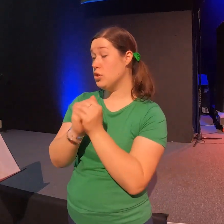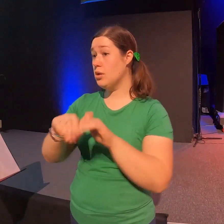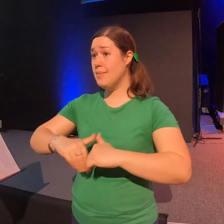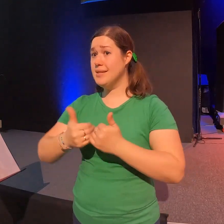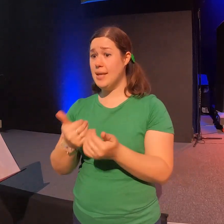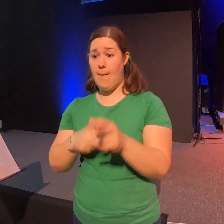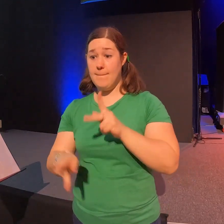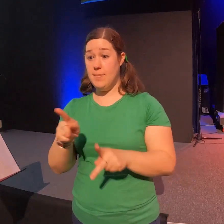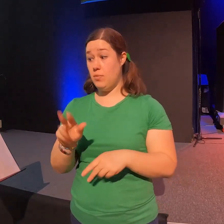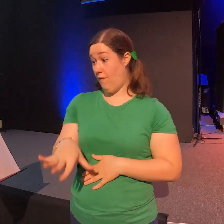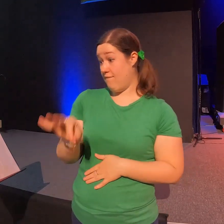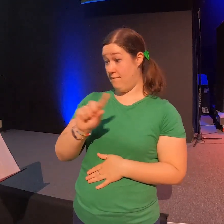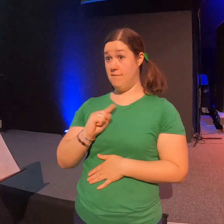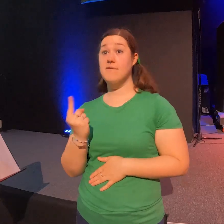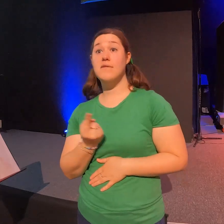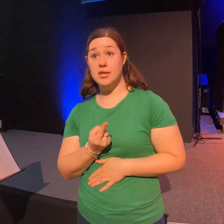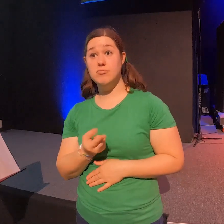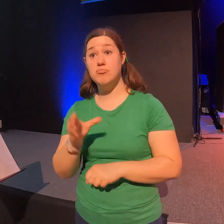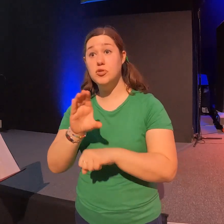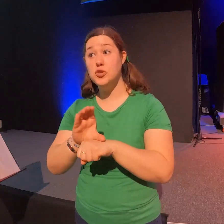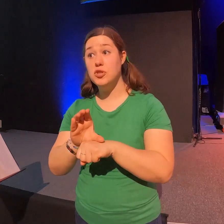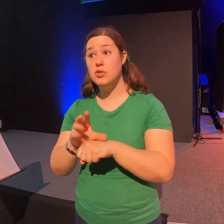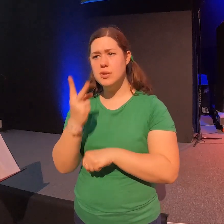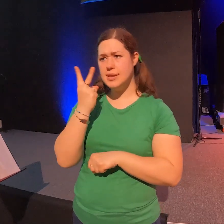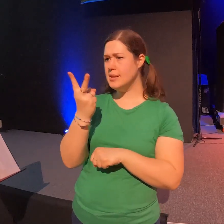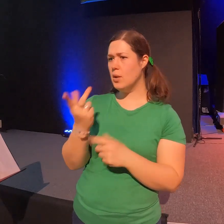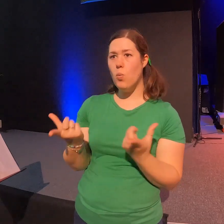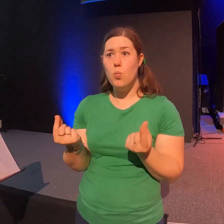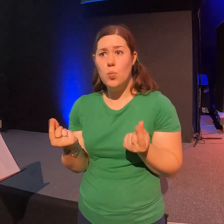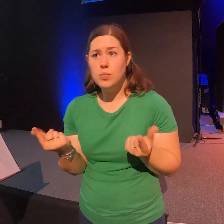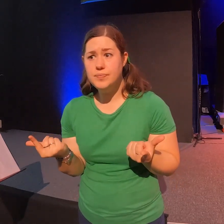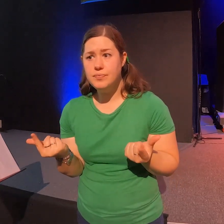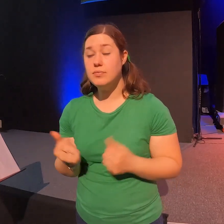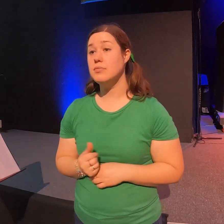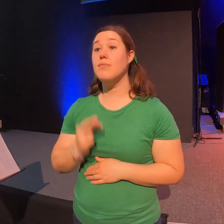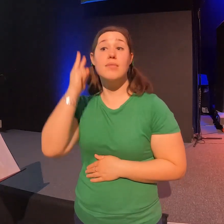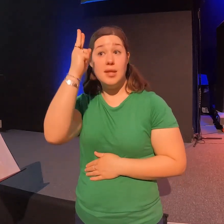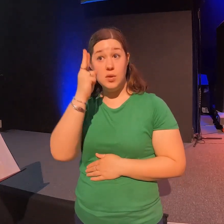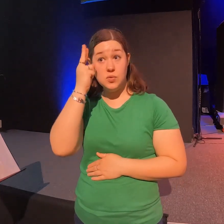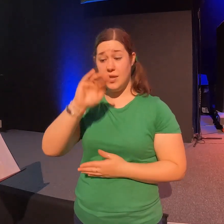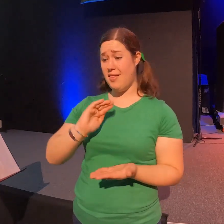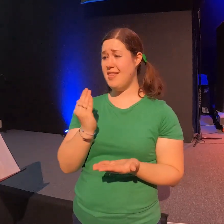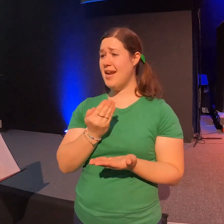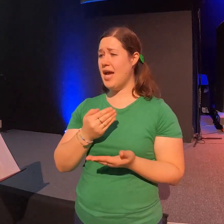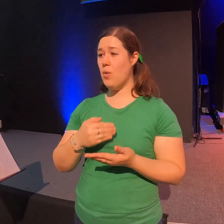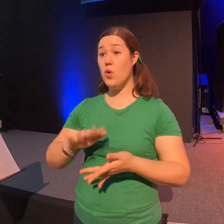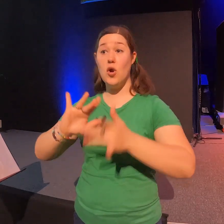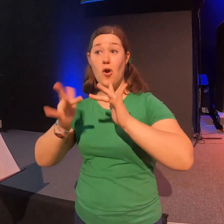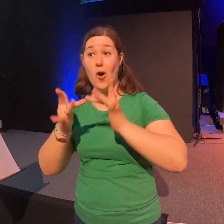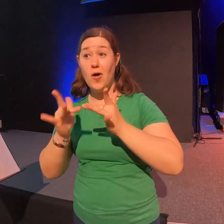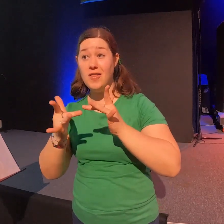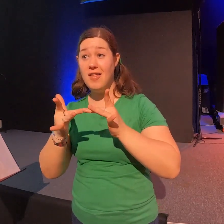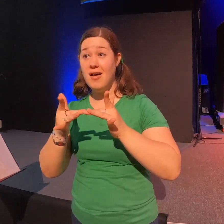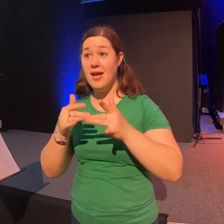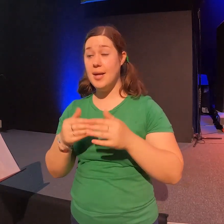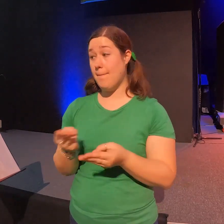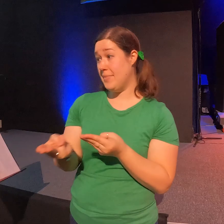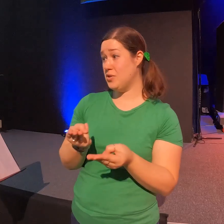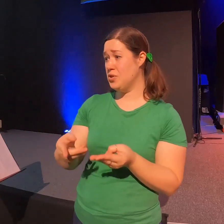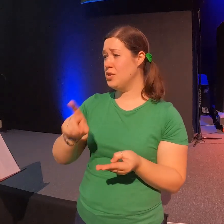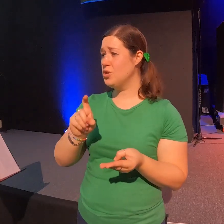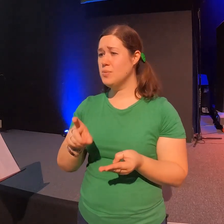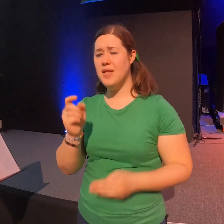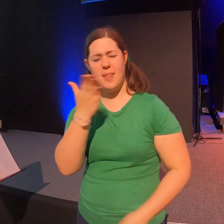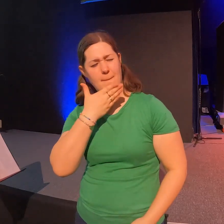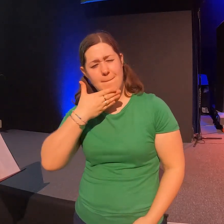And they look at First Church. And that's why our online ministry should be the best it can be. Because they look at us and say,